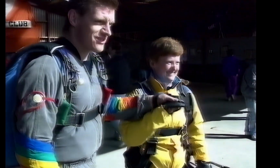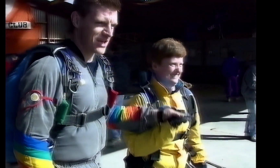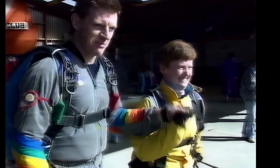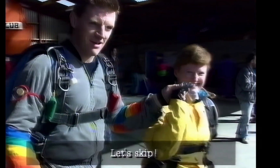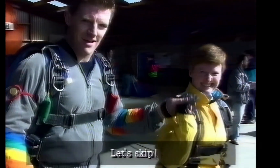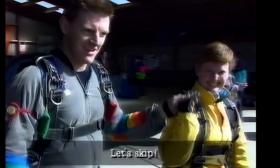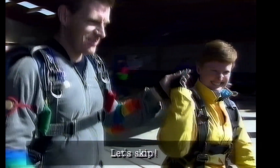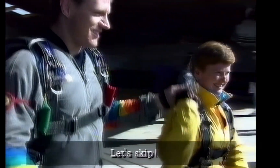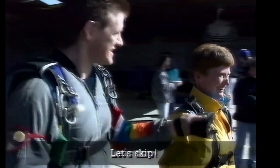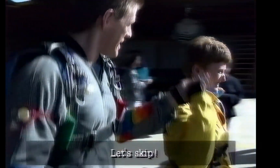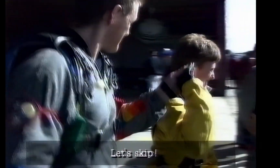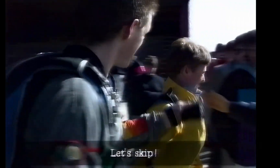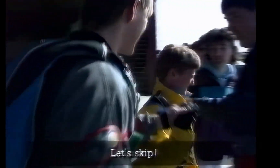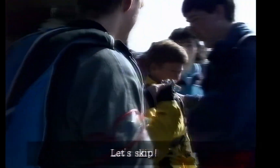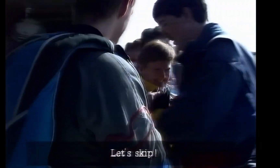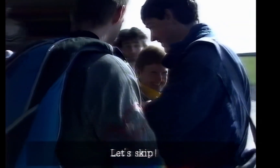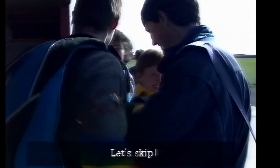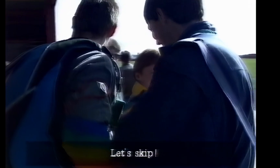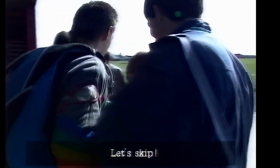Skip. Skip.